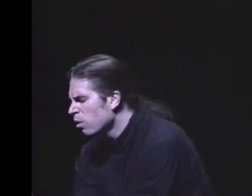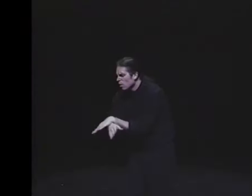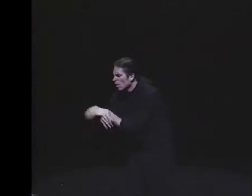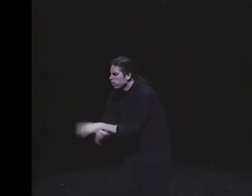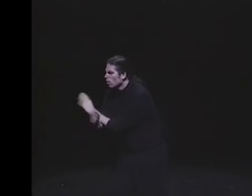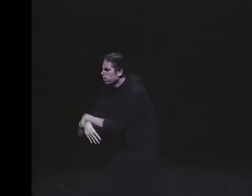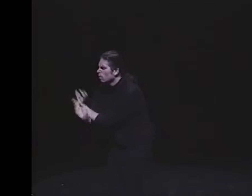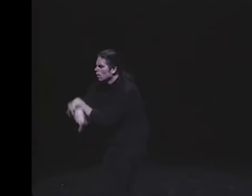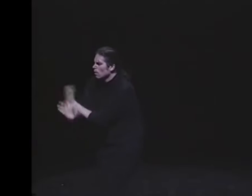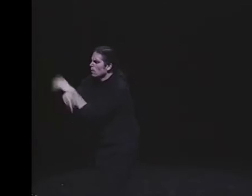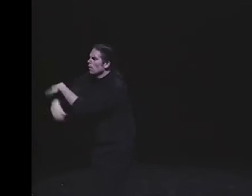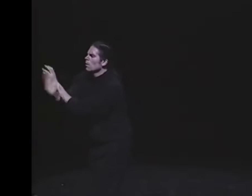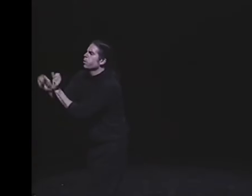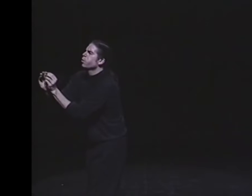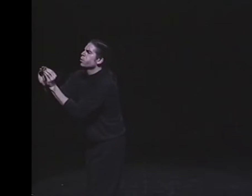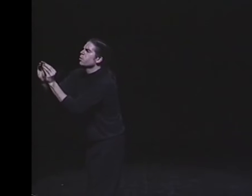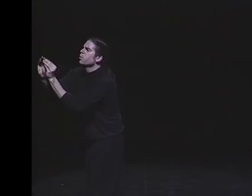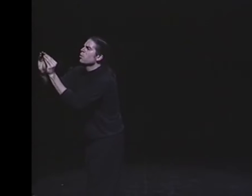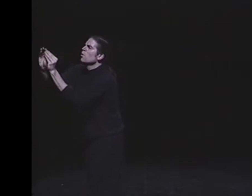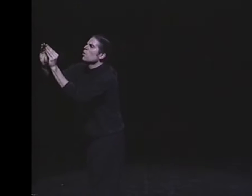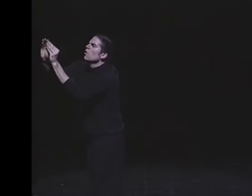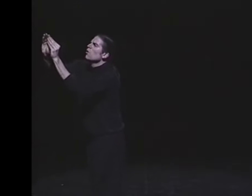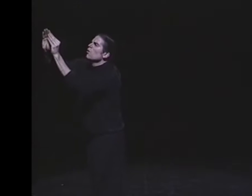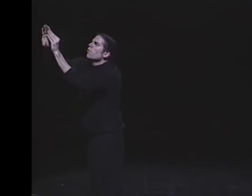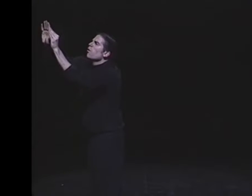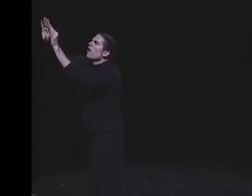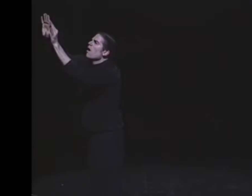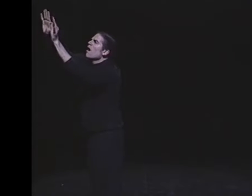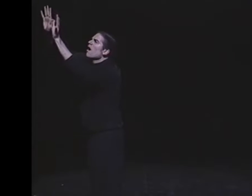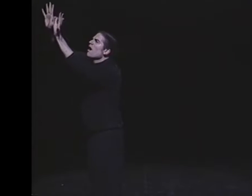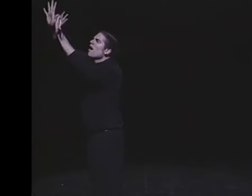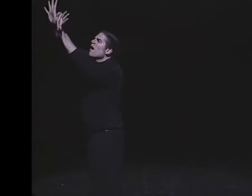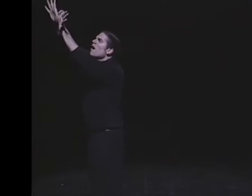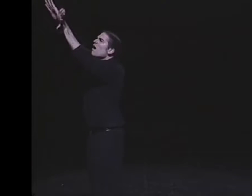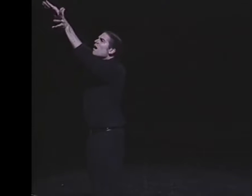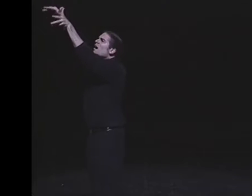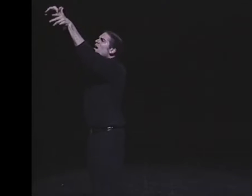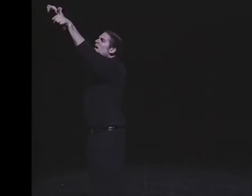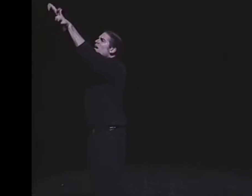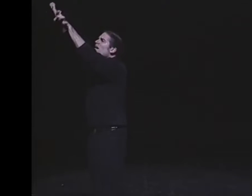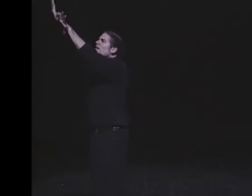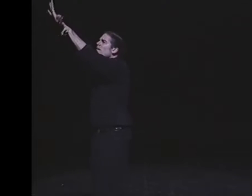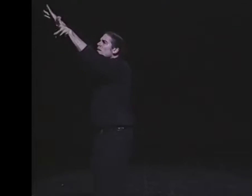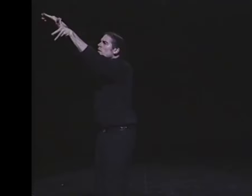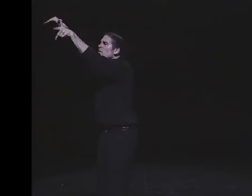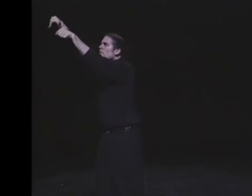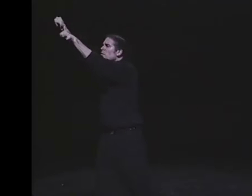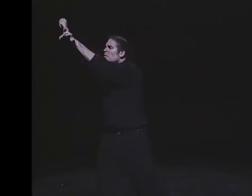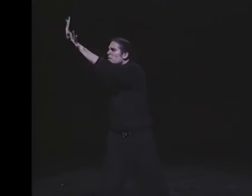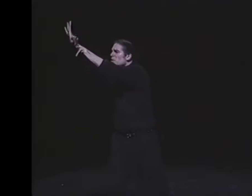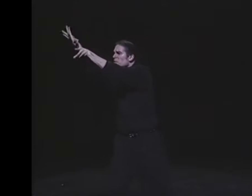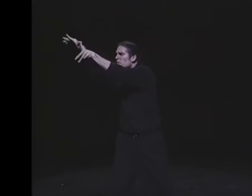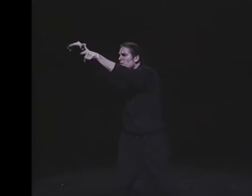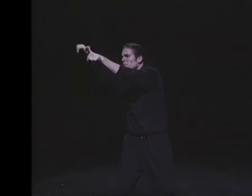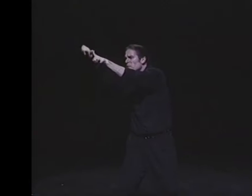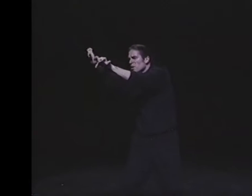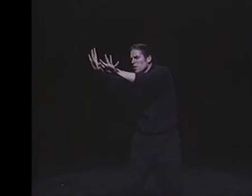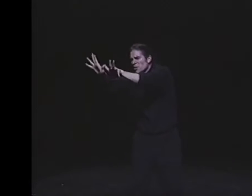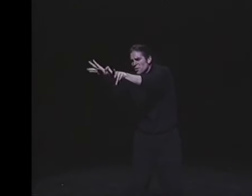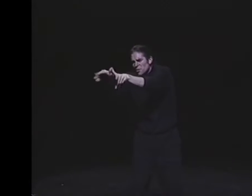rising up towards the sourceful sun, bursting out, sun-bathed red falcon